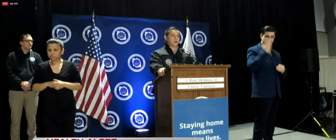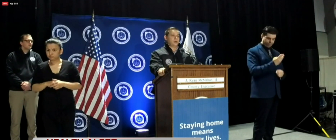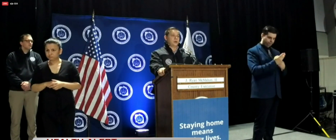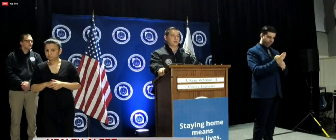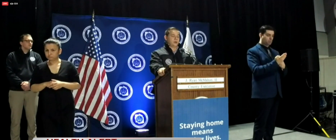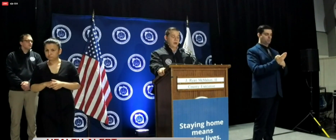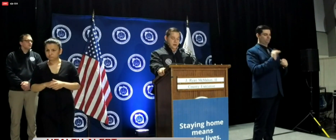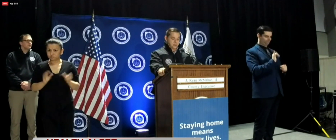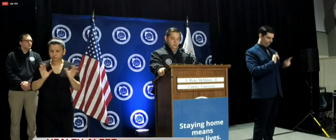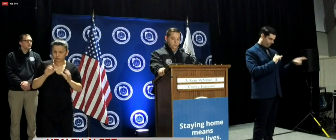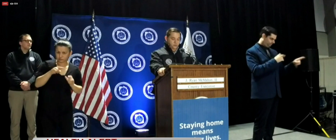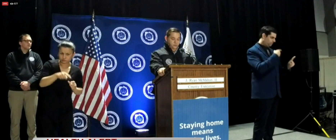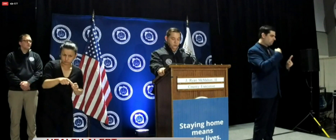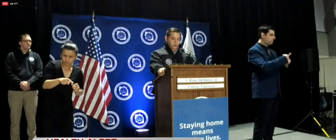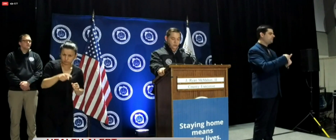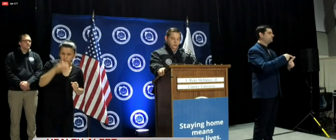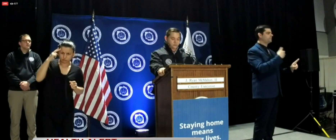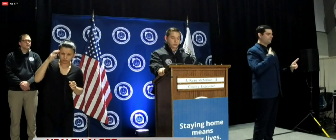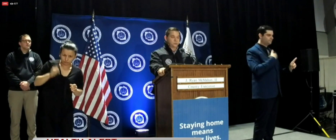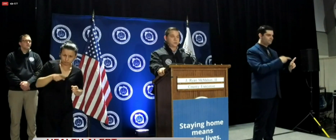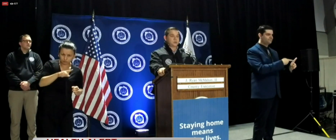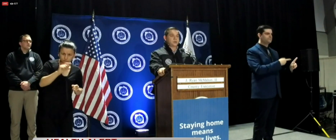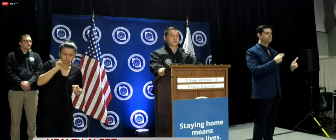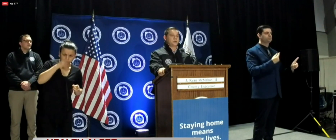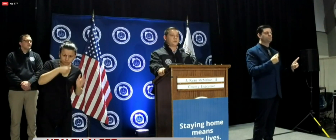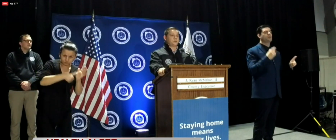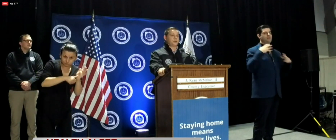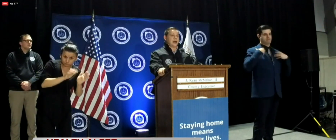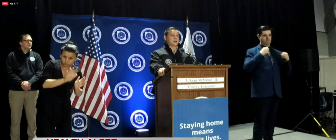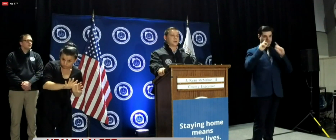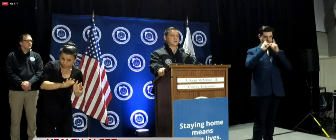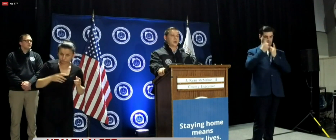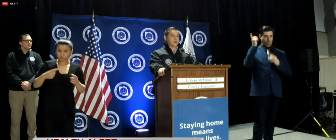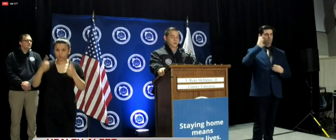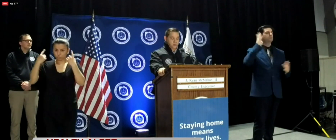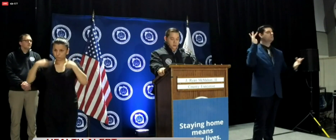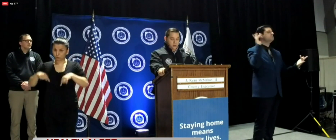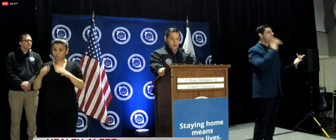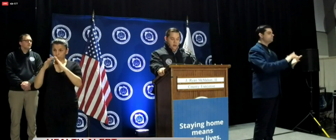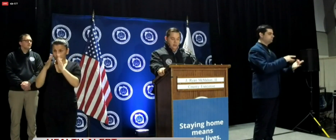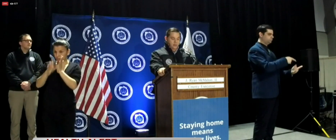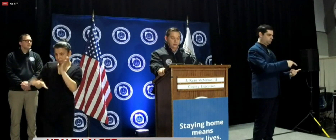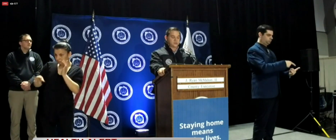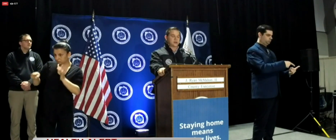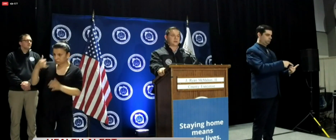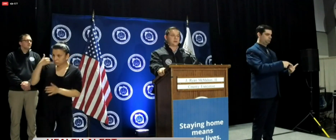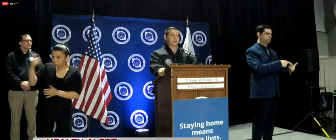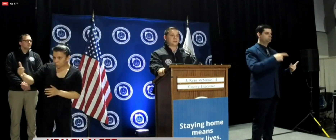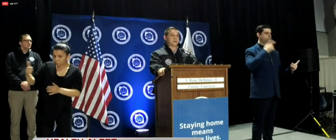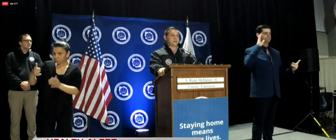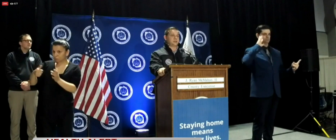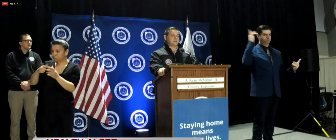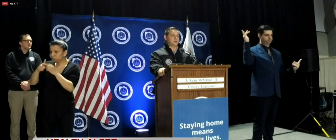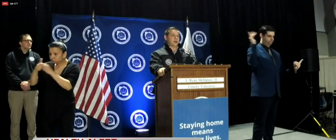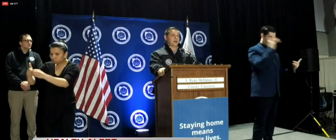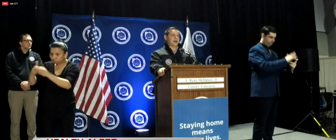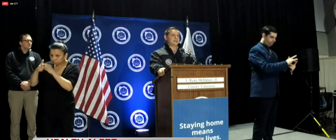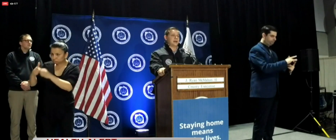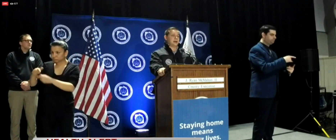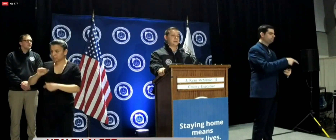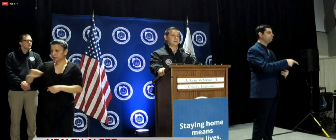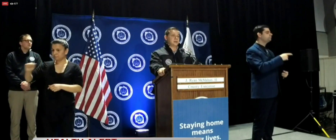health, look at your symptoms. You'll hear from your doctor as well. And then they're going to start their investigation of